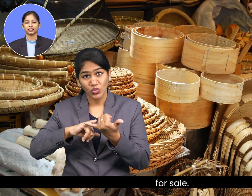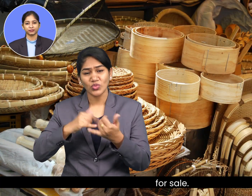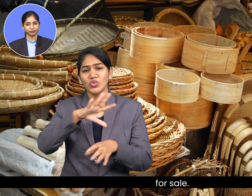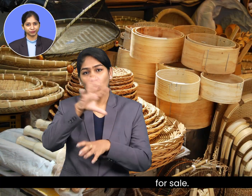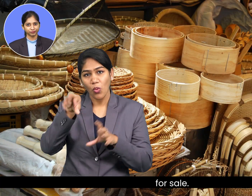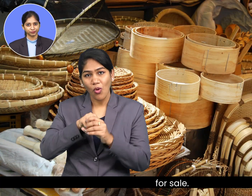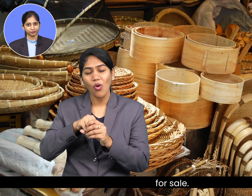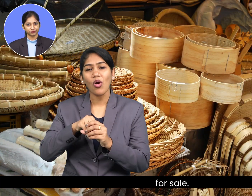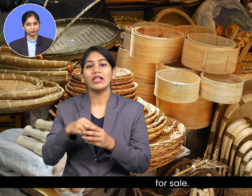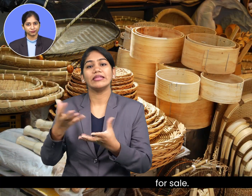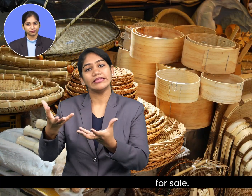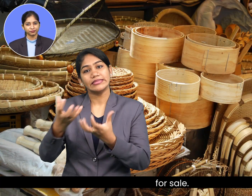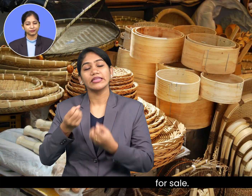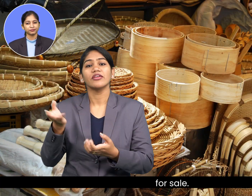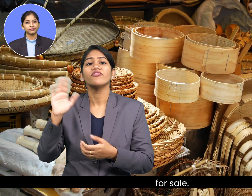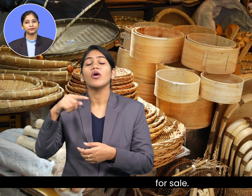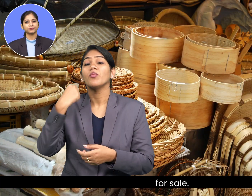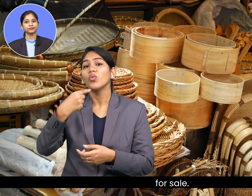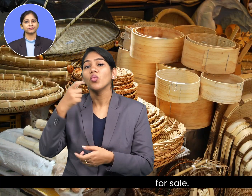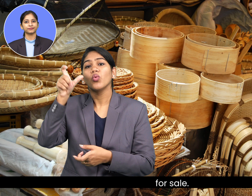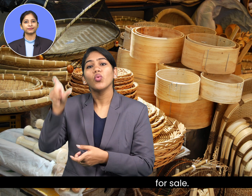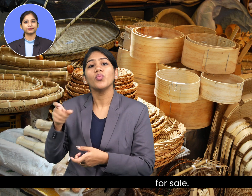sale.